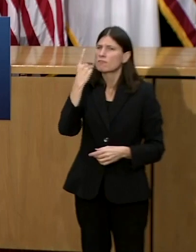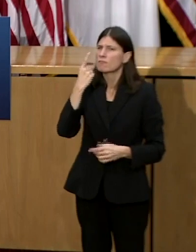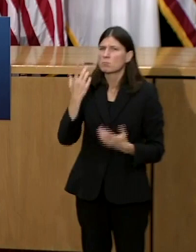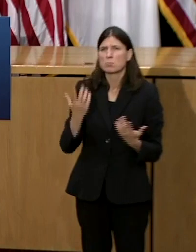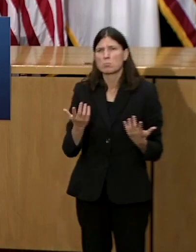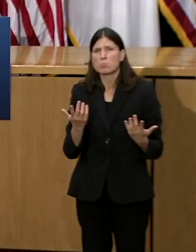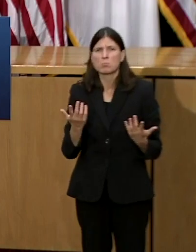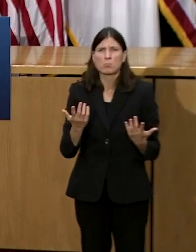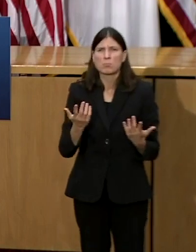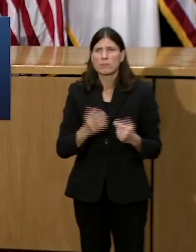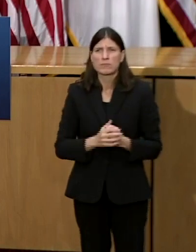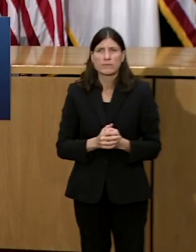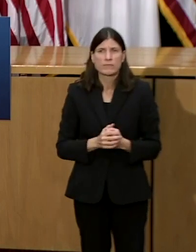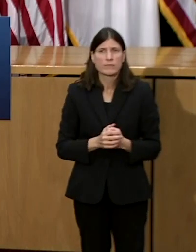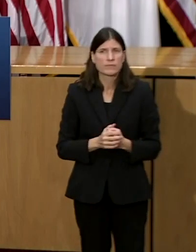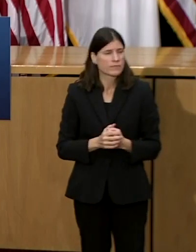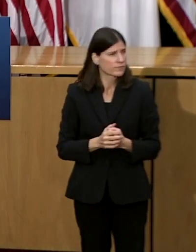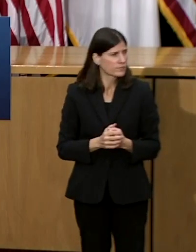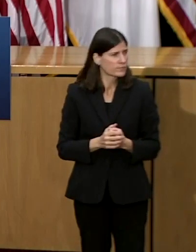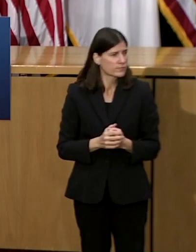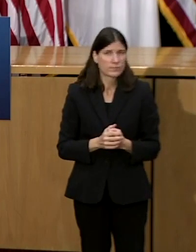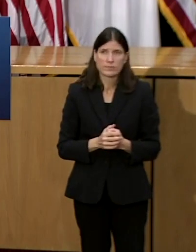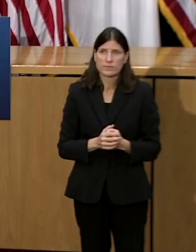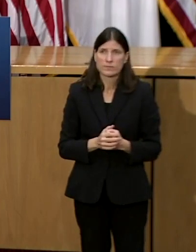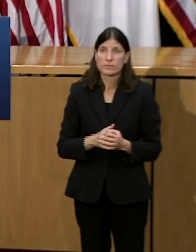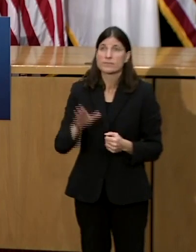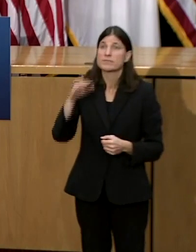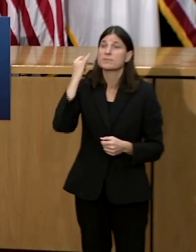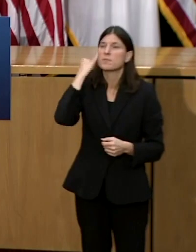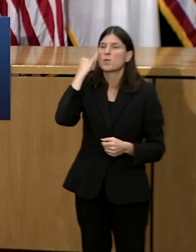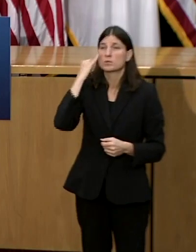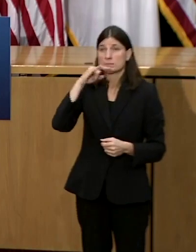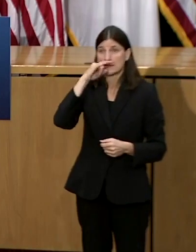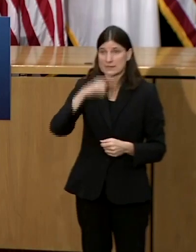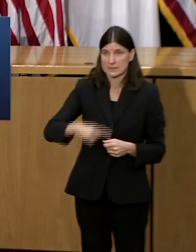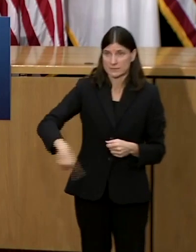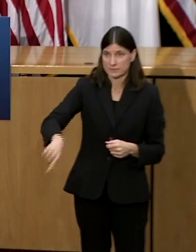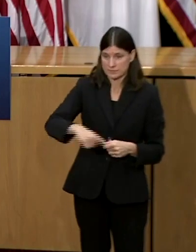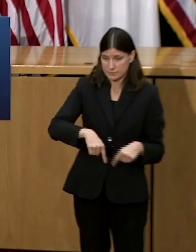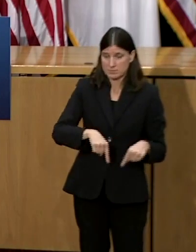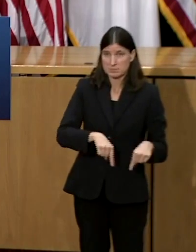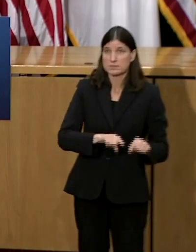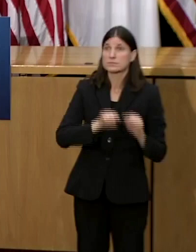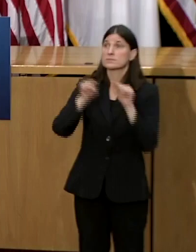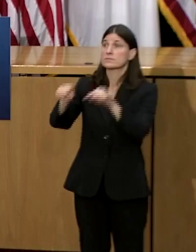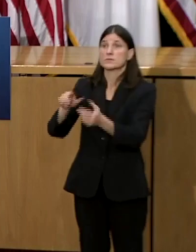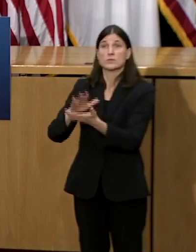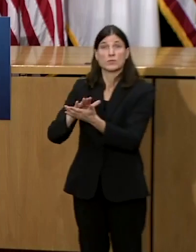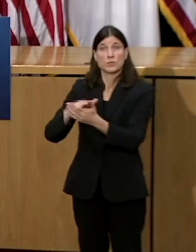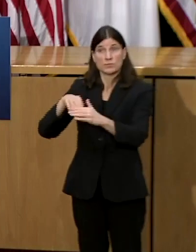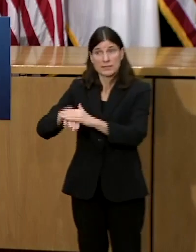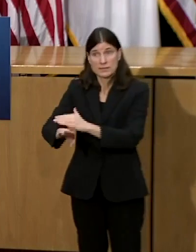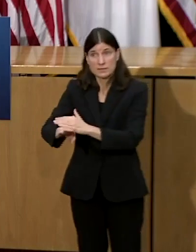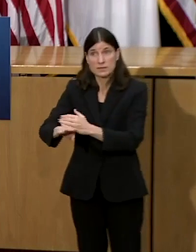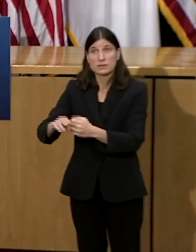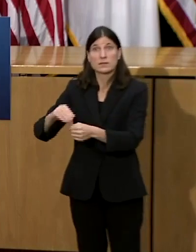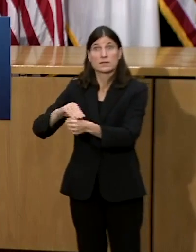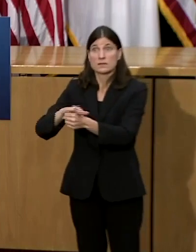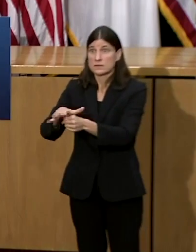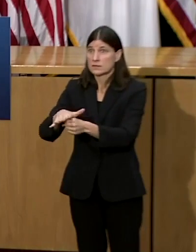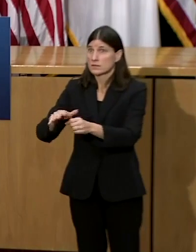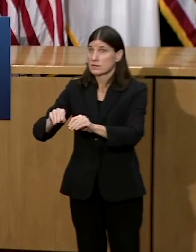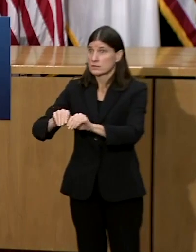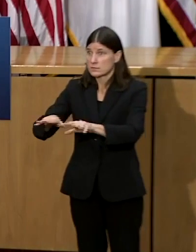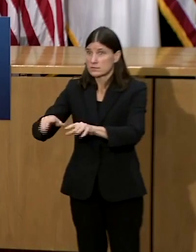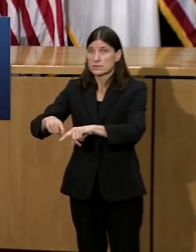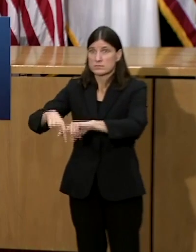they're doing in-person learning, but then they have to go remote after a COVID case has been reported? Is there some sort of mental or emotional whiplash that comes with that, or